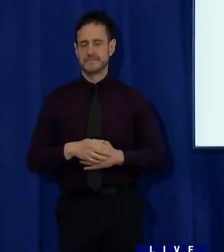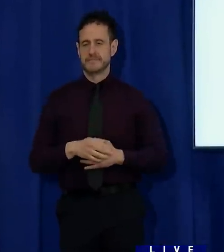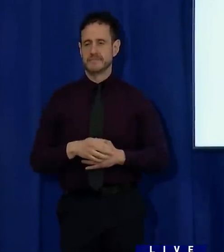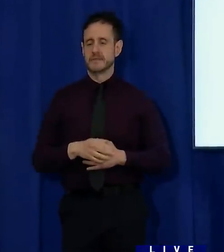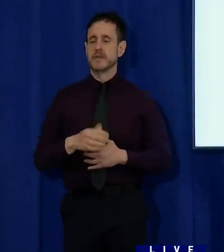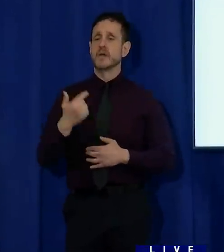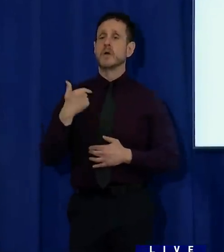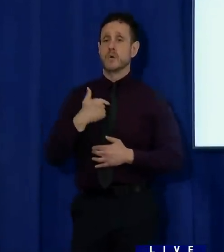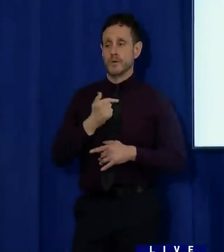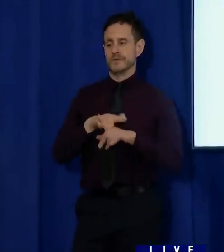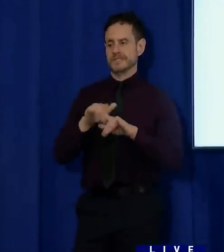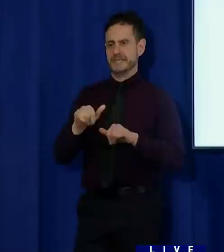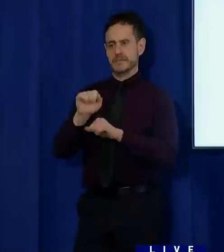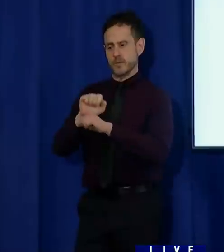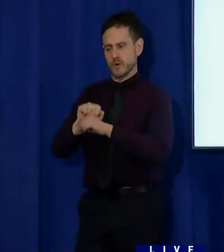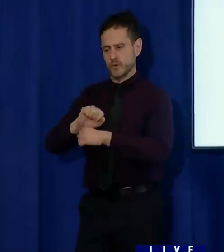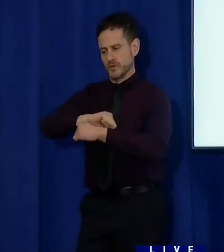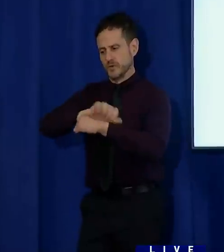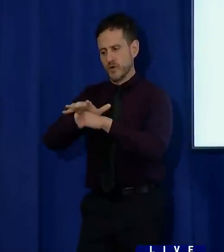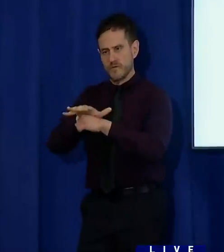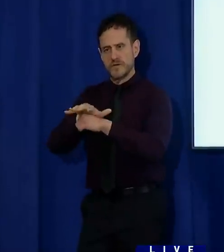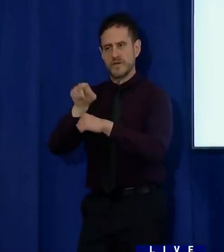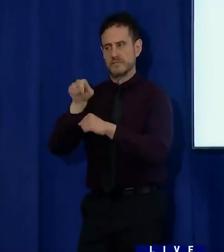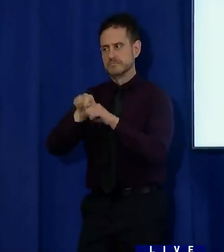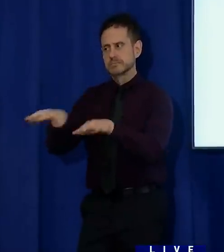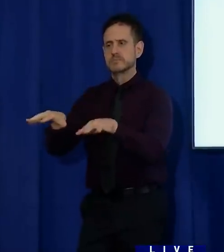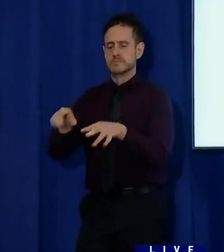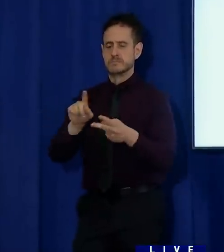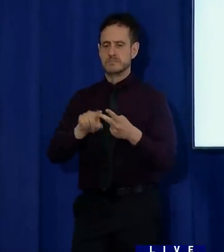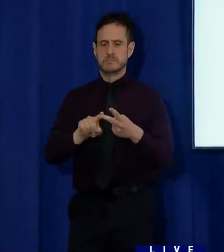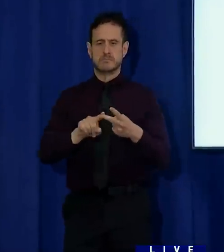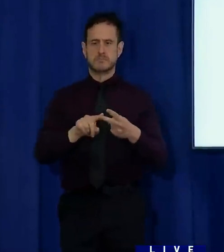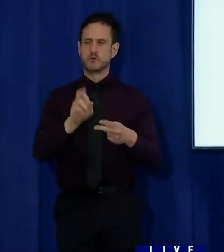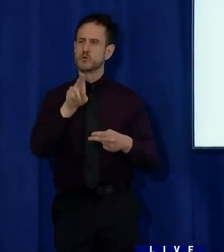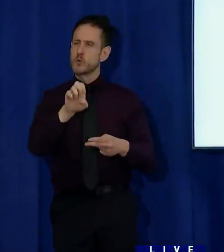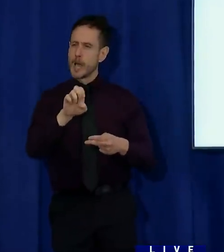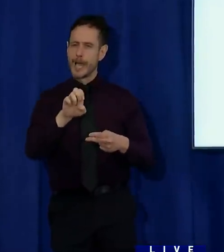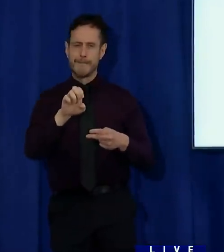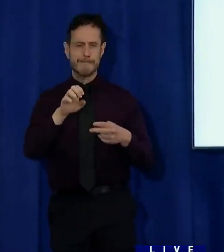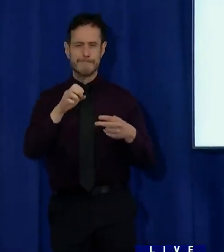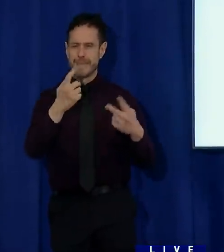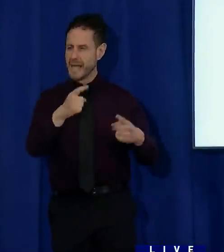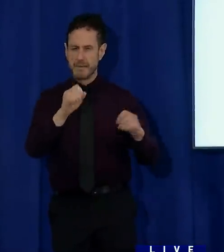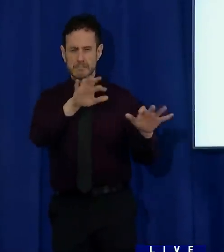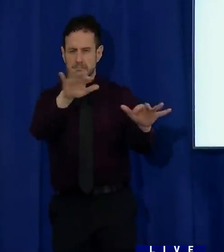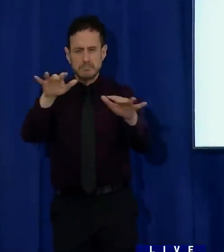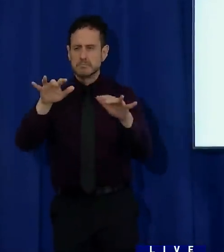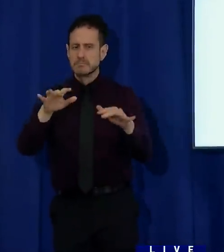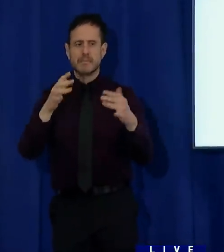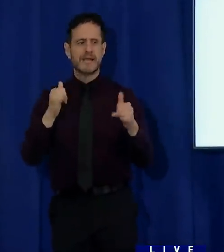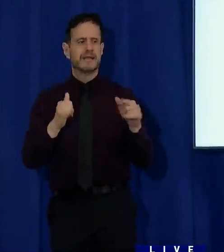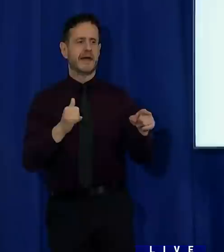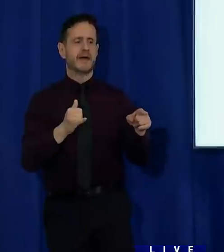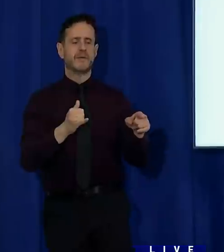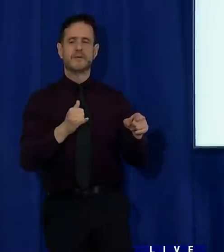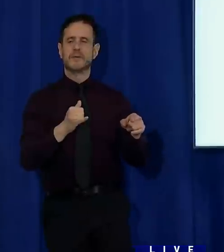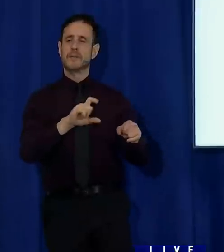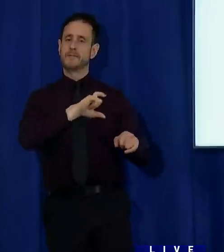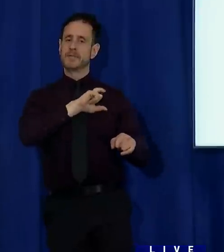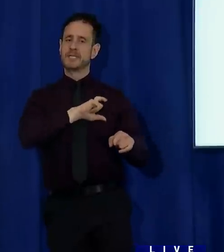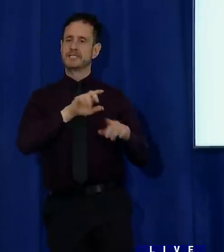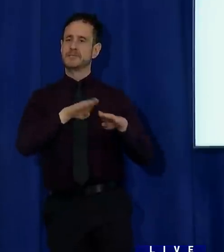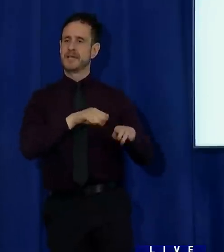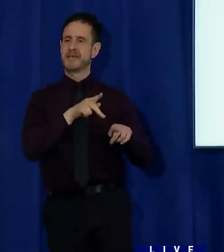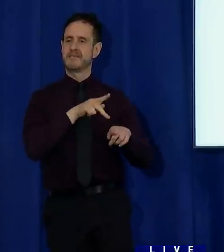COVID environment, historically high violent crime, and now misconduct as it relates to civil